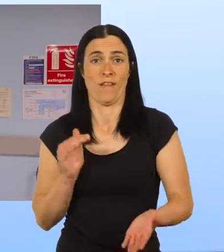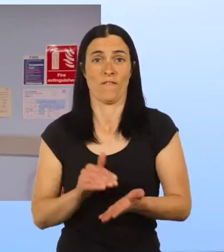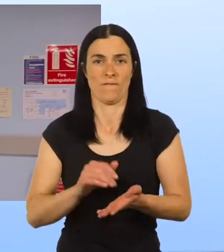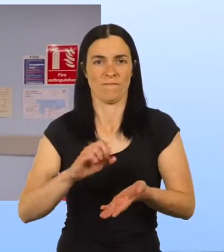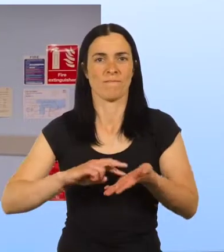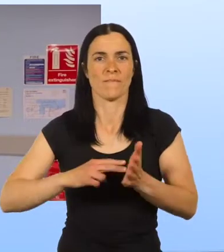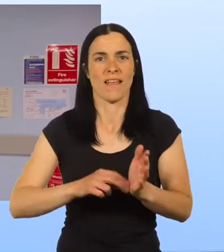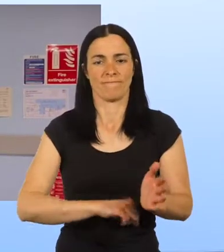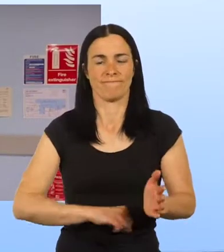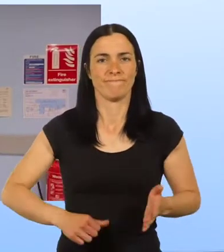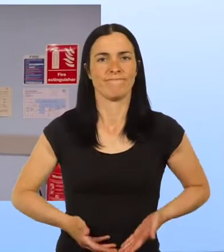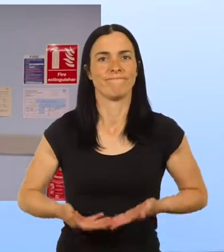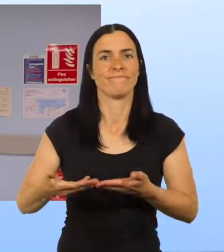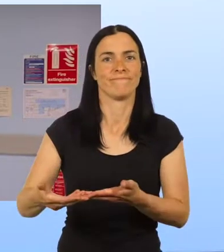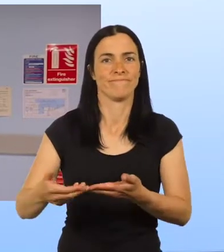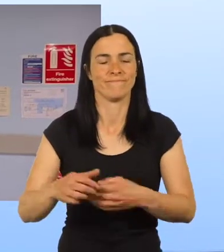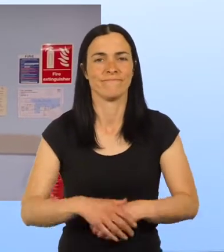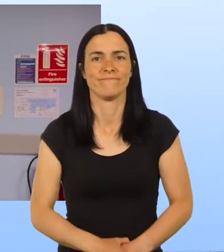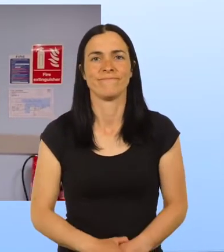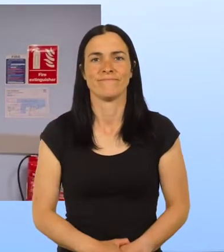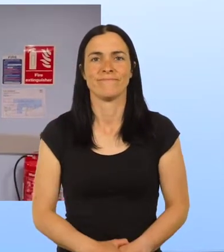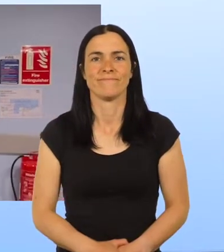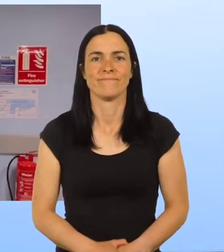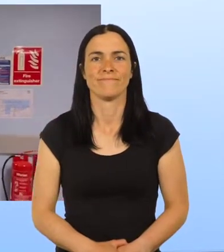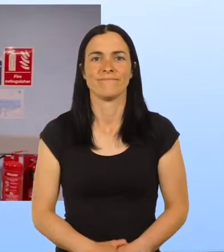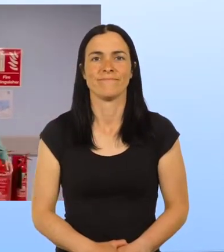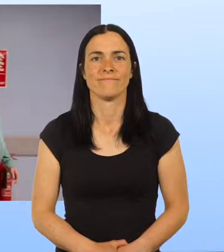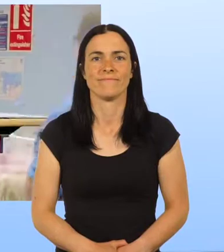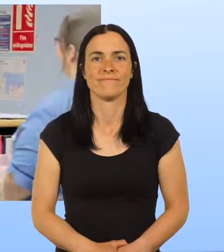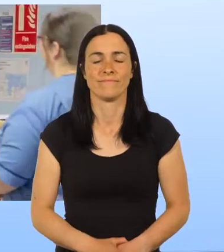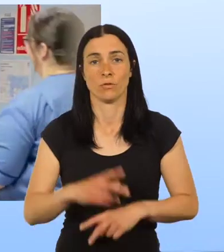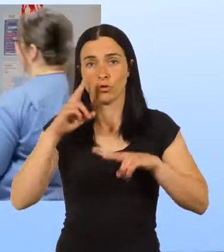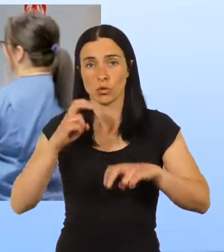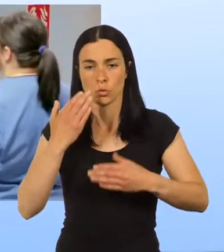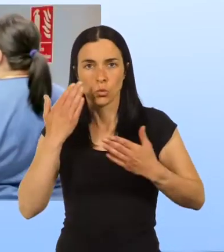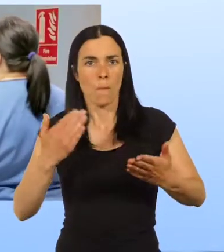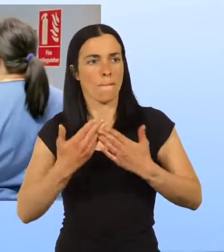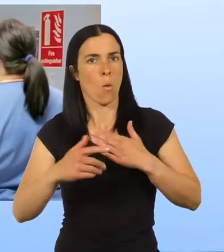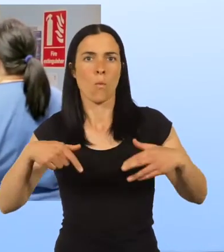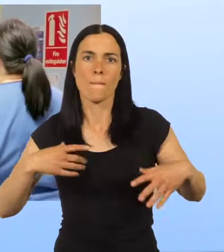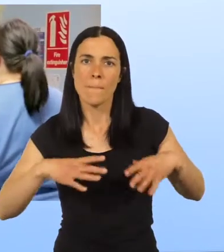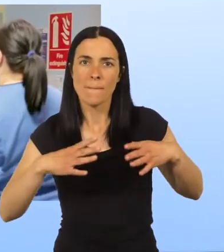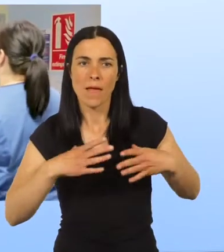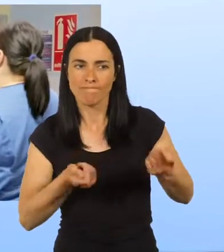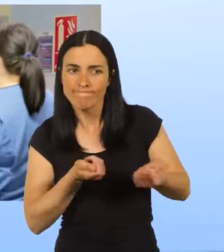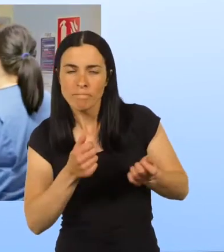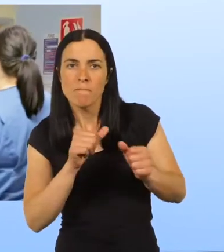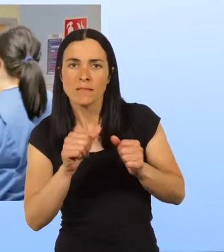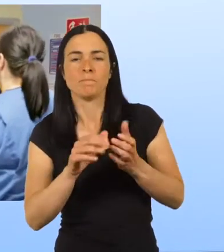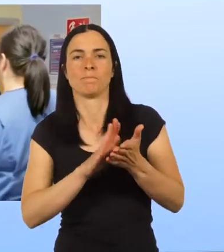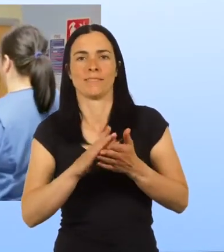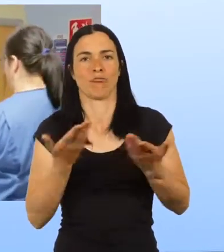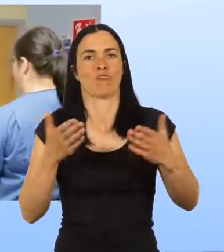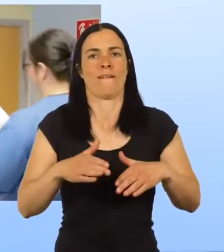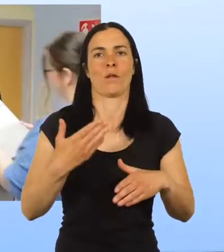You're about to come into hospital for the birth of your baby by planned caesarean section. Research shows that the more prepared we